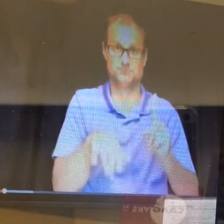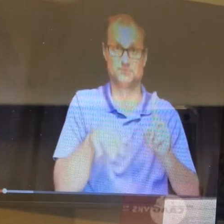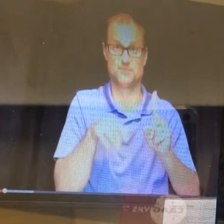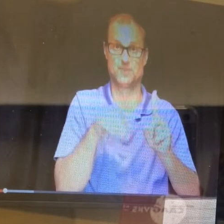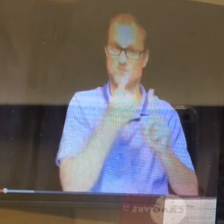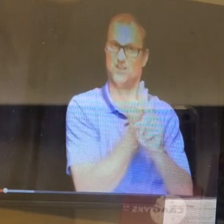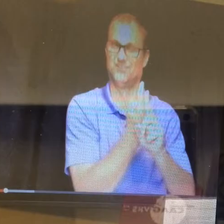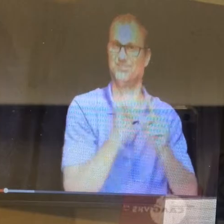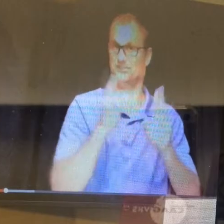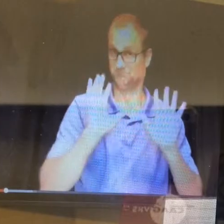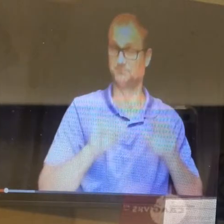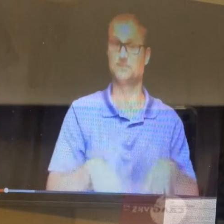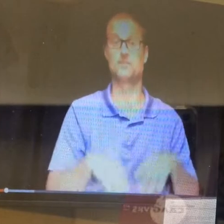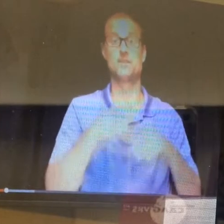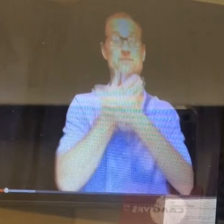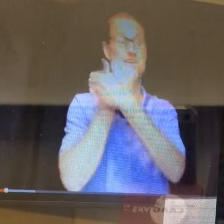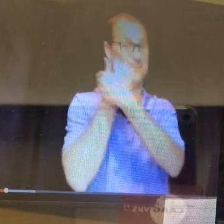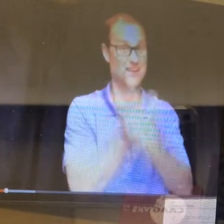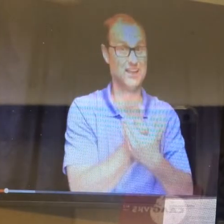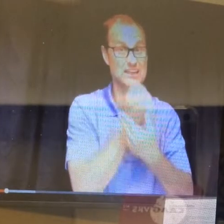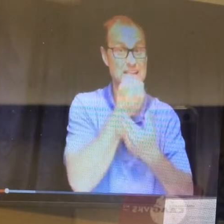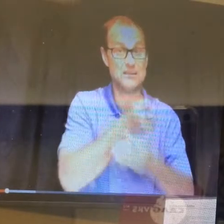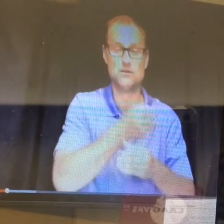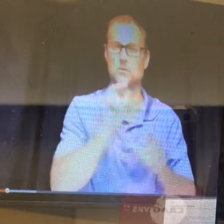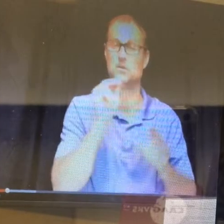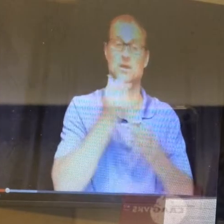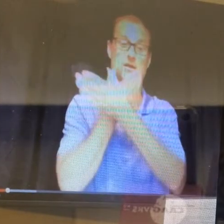food source, and that's what that food source is, the milkweed plant.